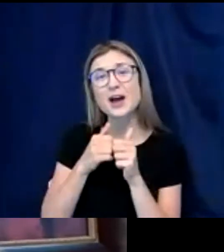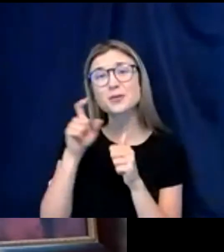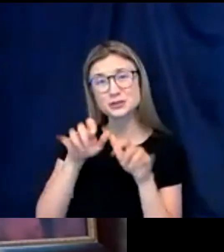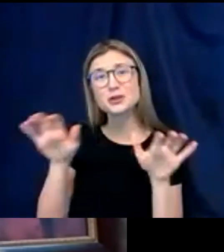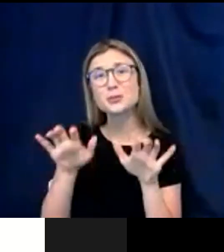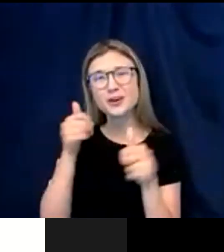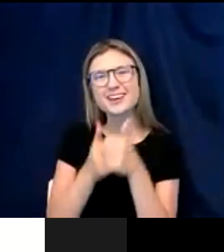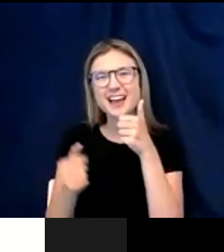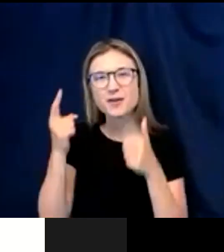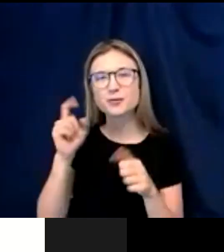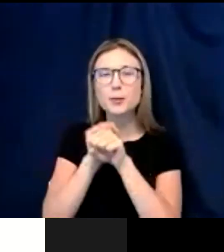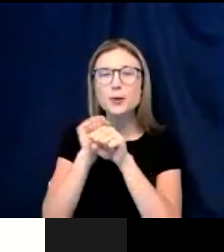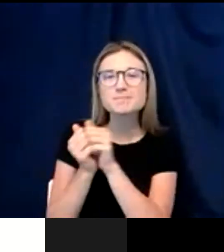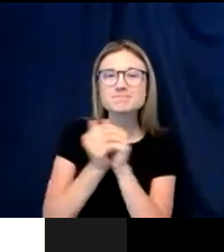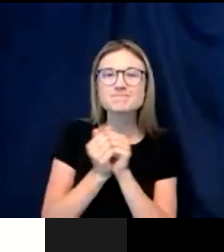direction. It's really awesome.